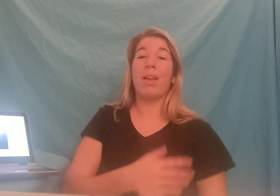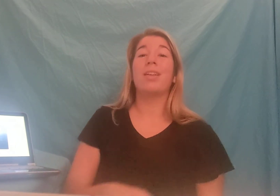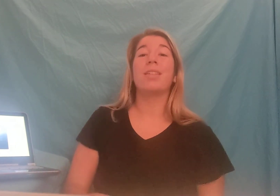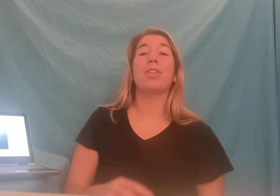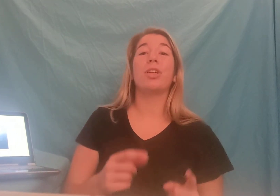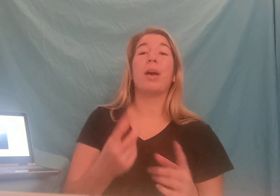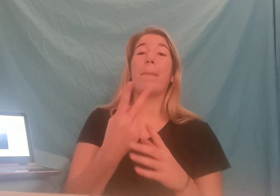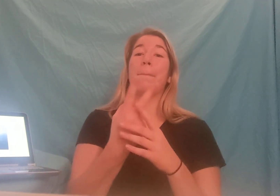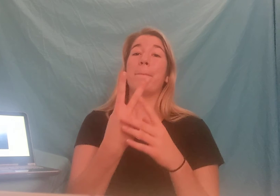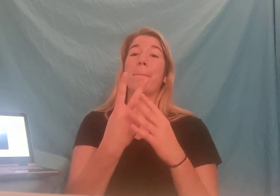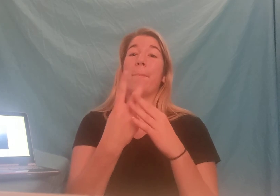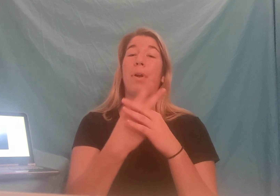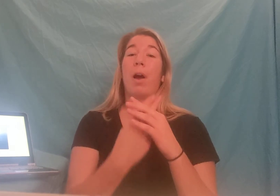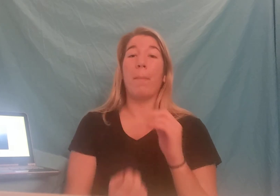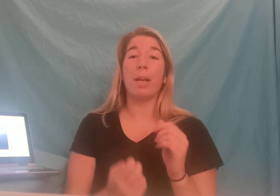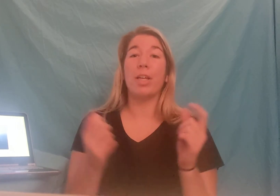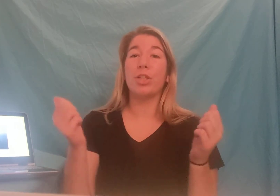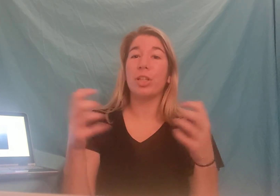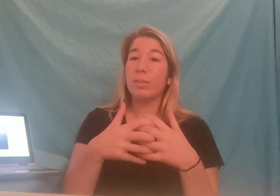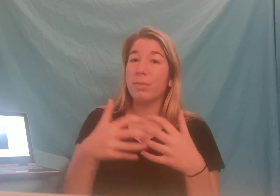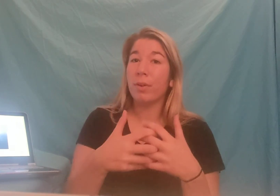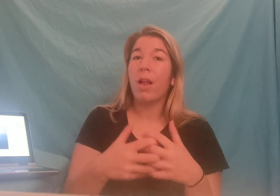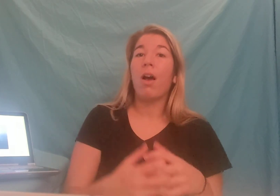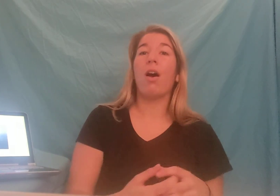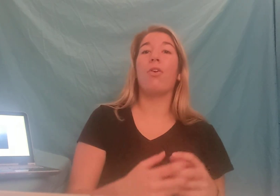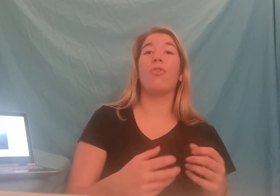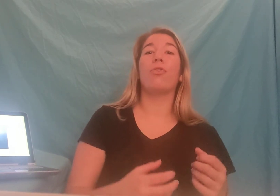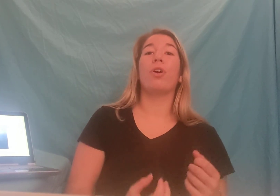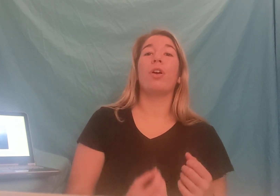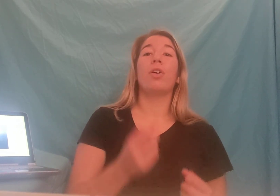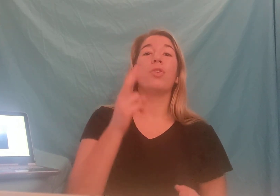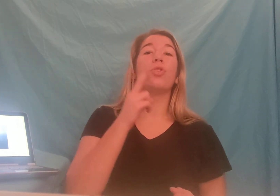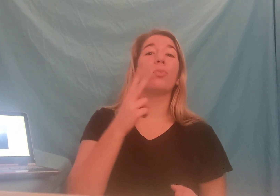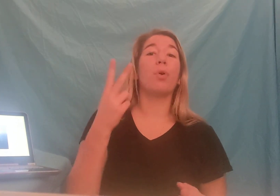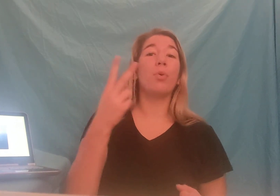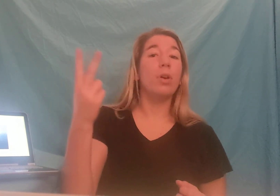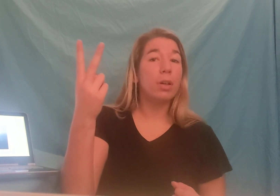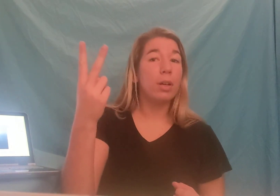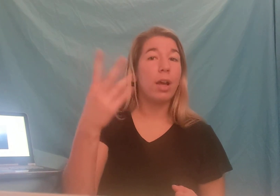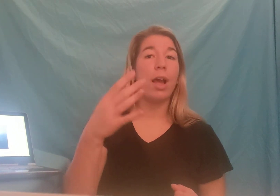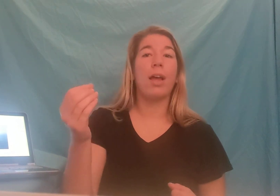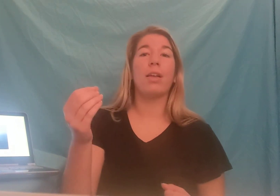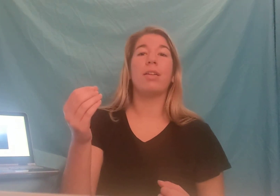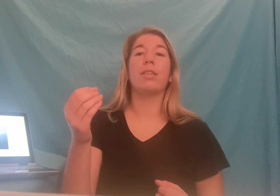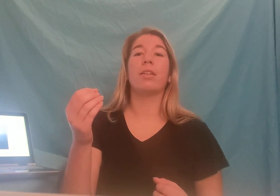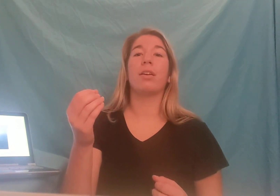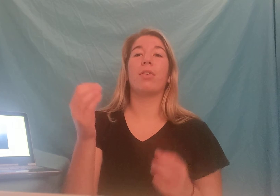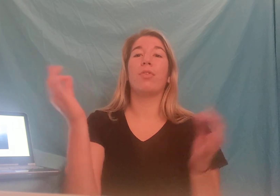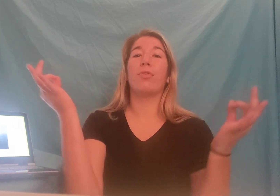It's actually a combination of smoke and